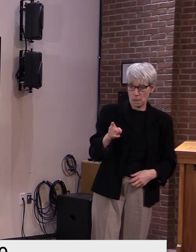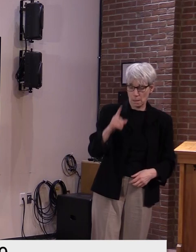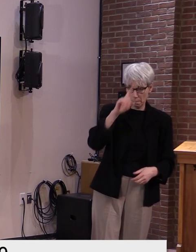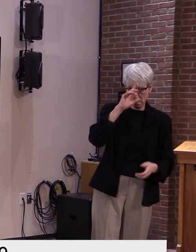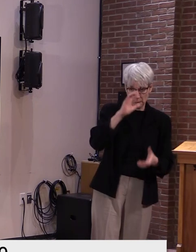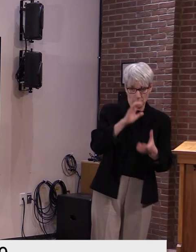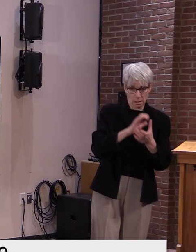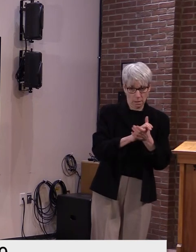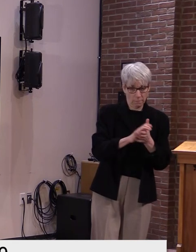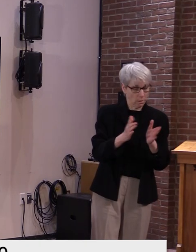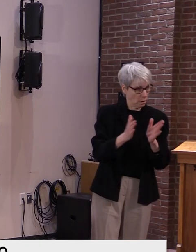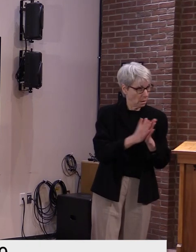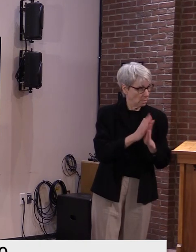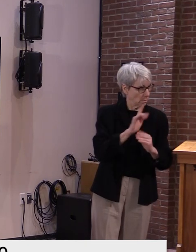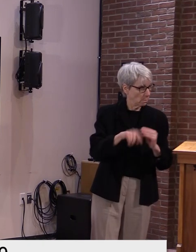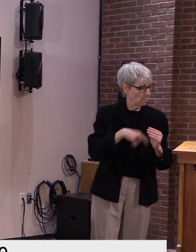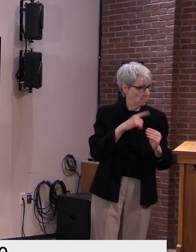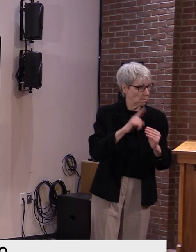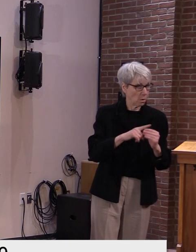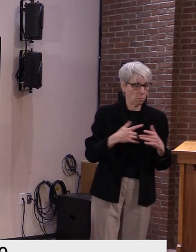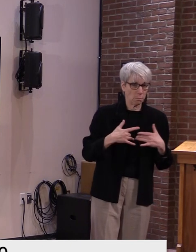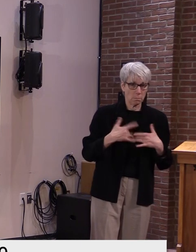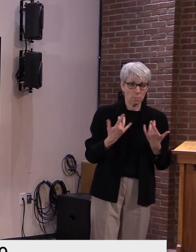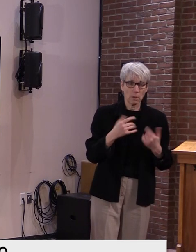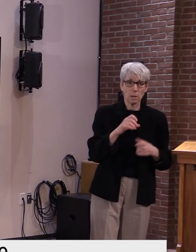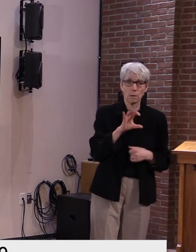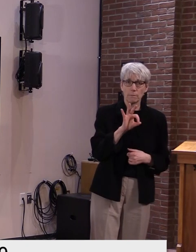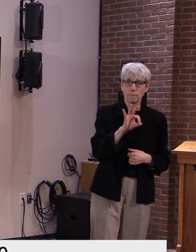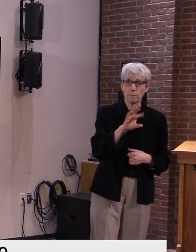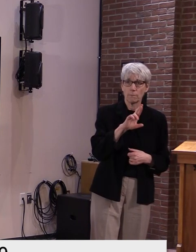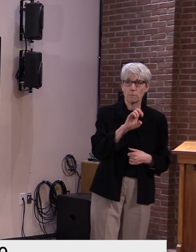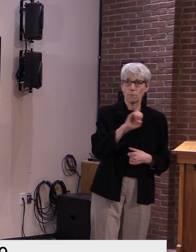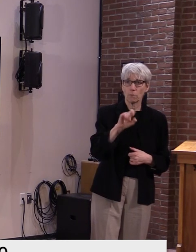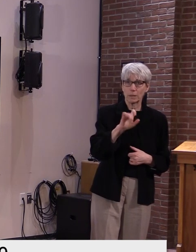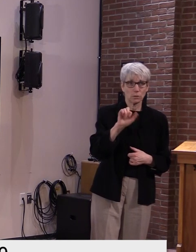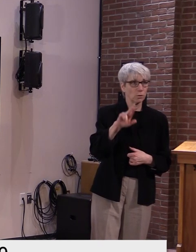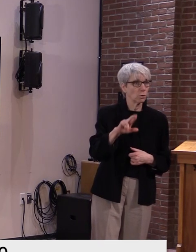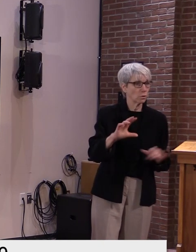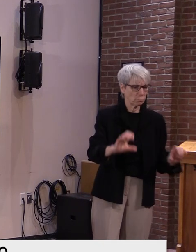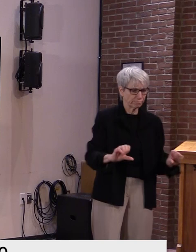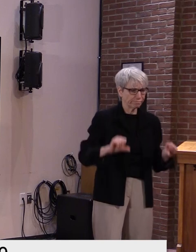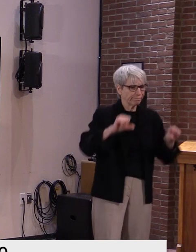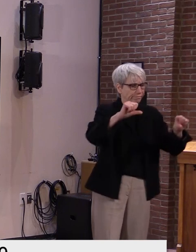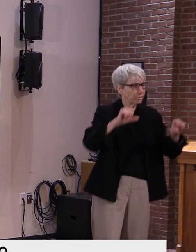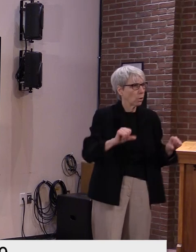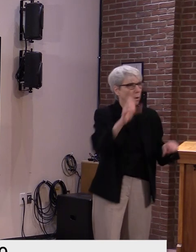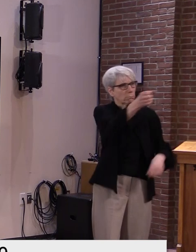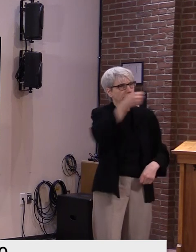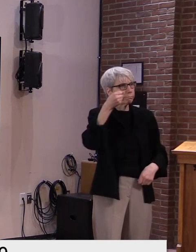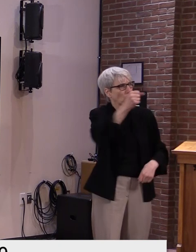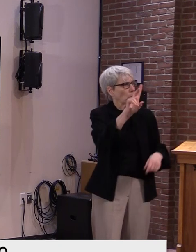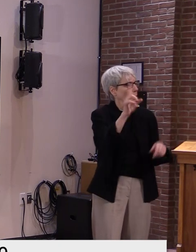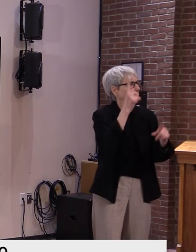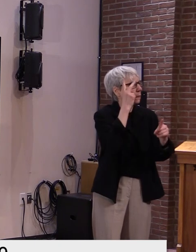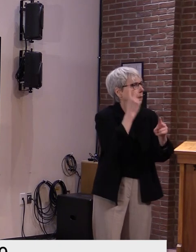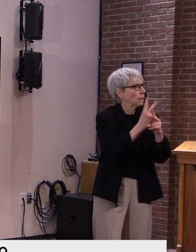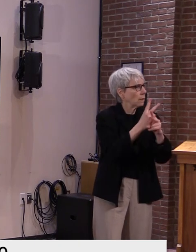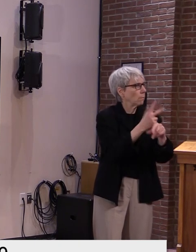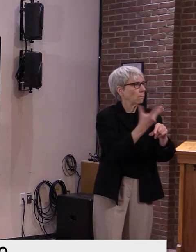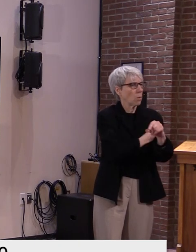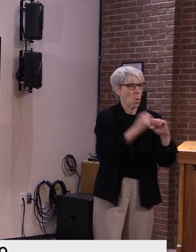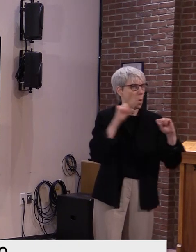question appears to be regarding the status of our freezer capability. Yes. And we do have... Okay, we do have